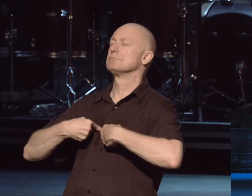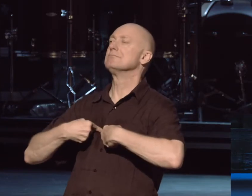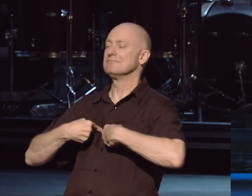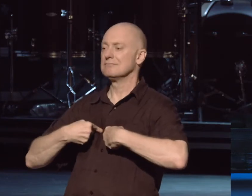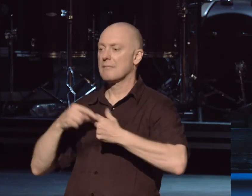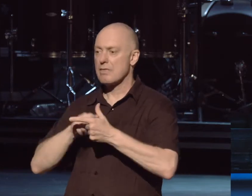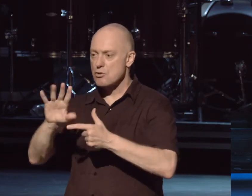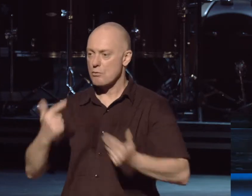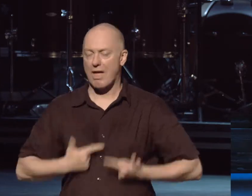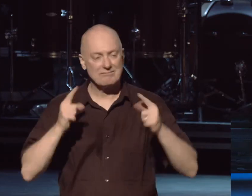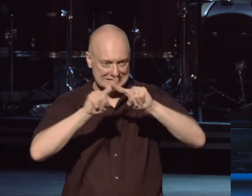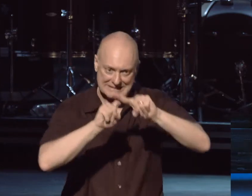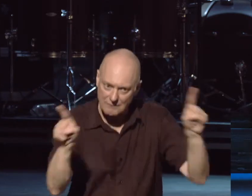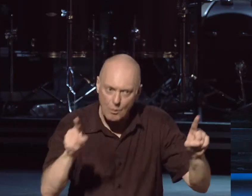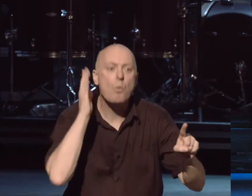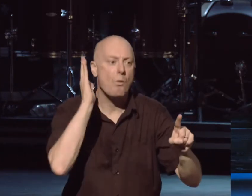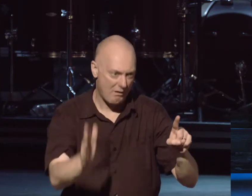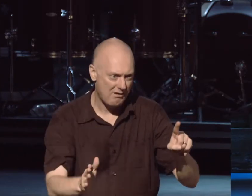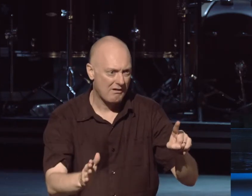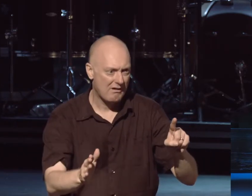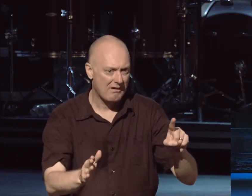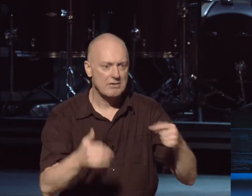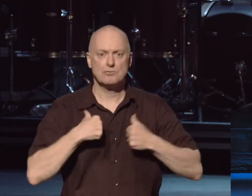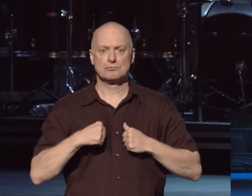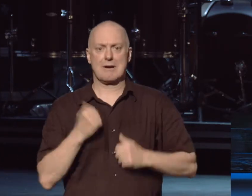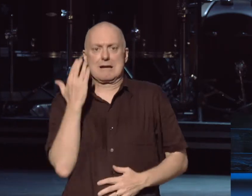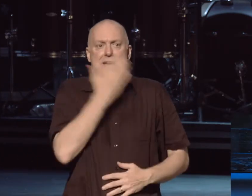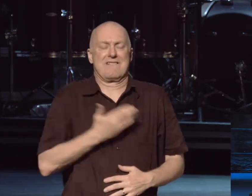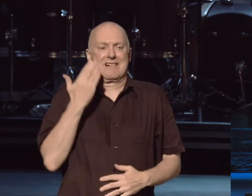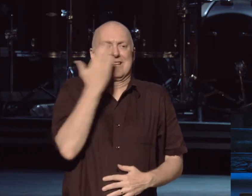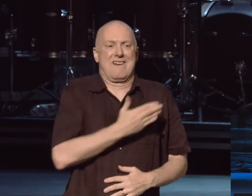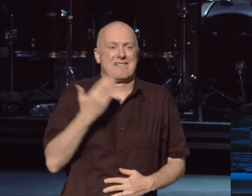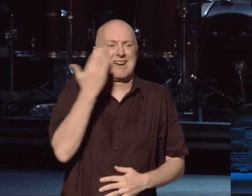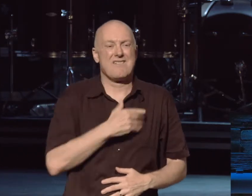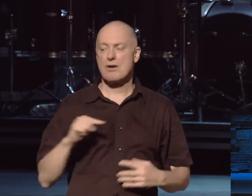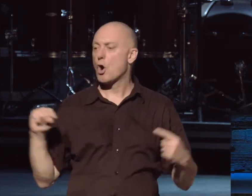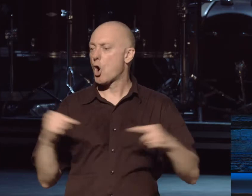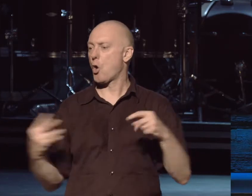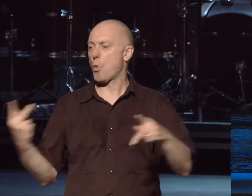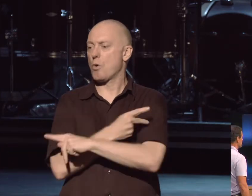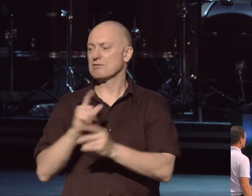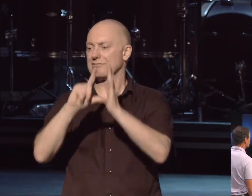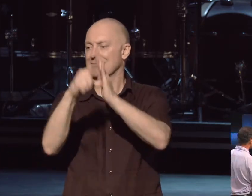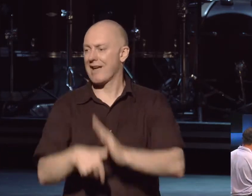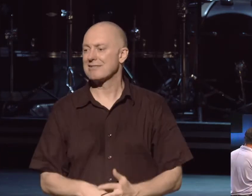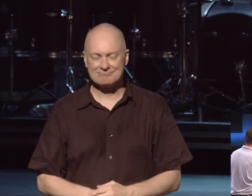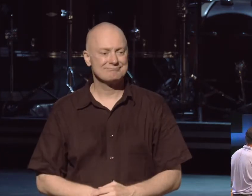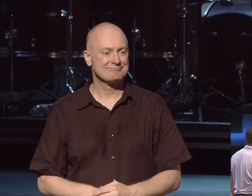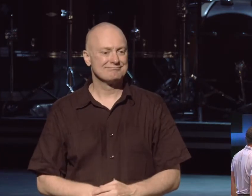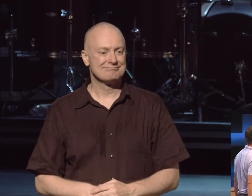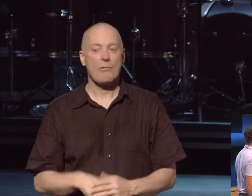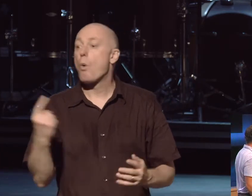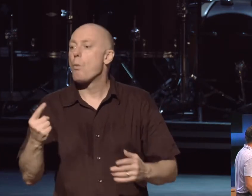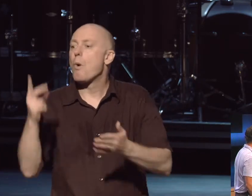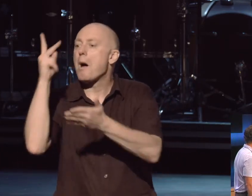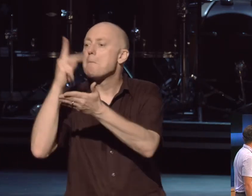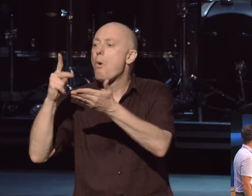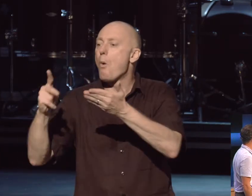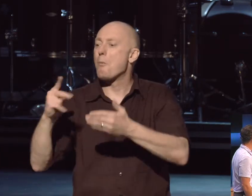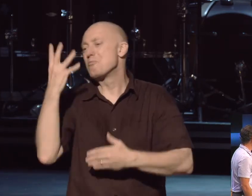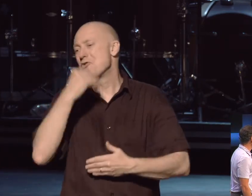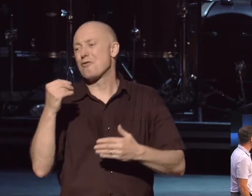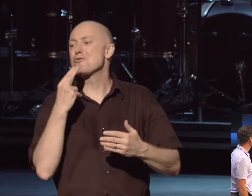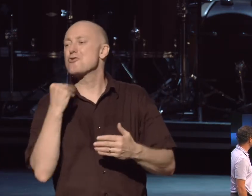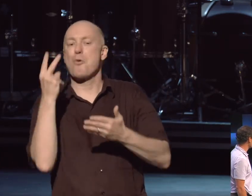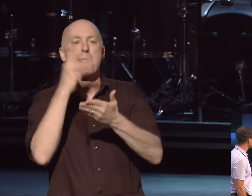life. You try to cover it up, it's going to come back and hurt you bad. Here's a poem that explains this. A little beautiful, cute poem. It says,